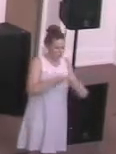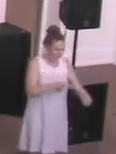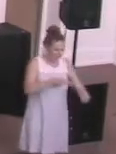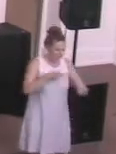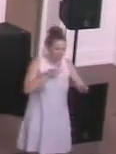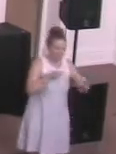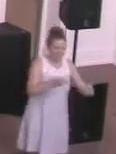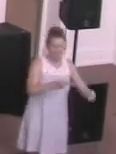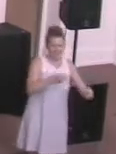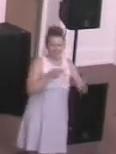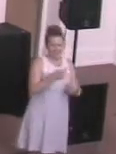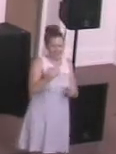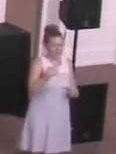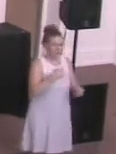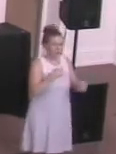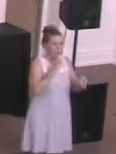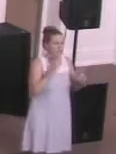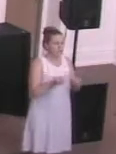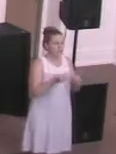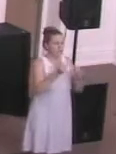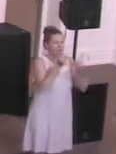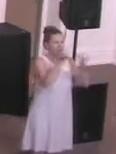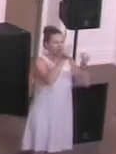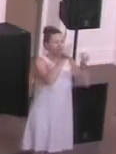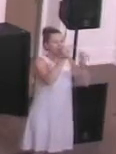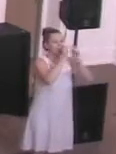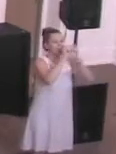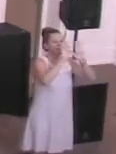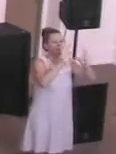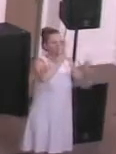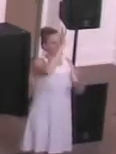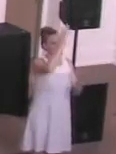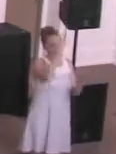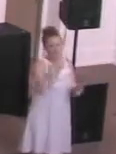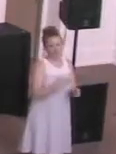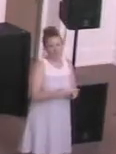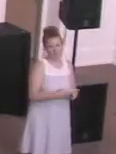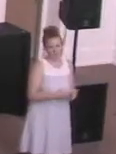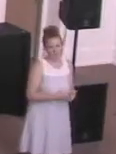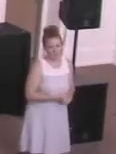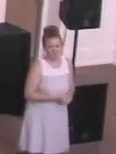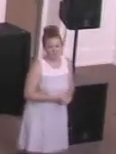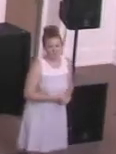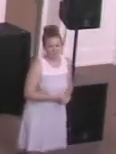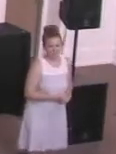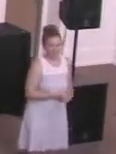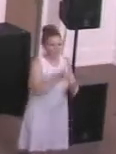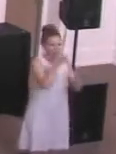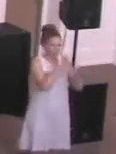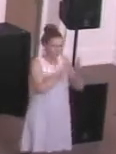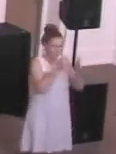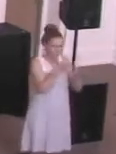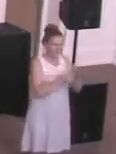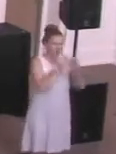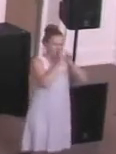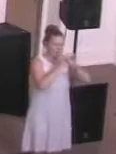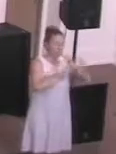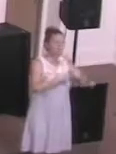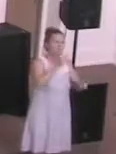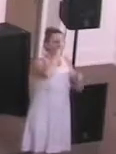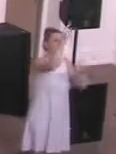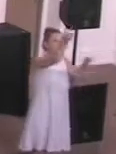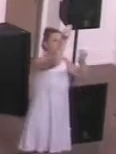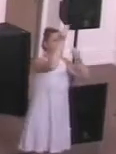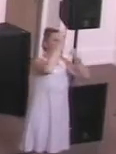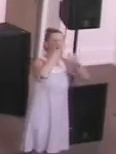the offering, blessed be your name. Heavy blessing, heavy blessing